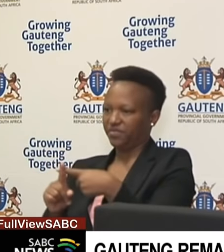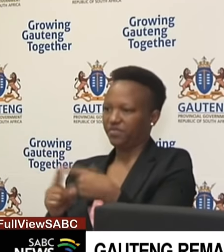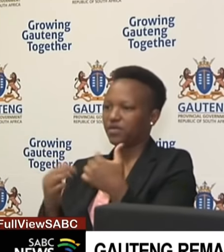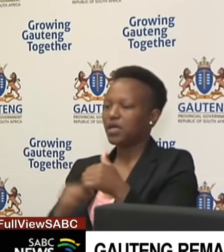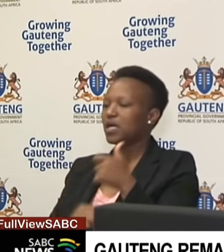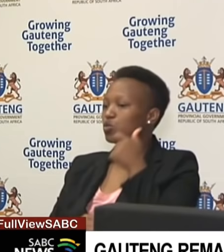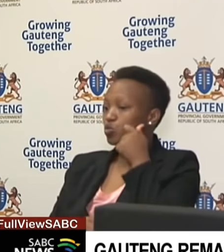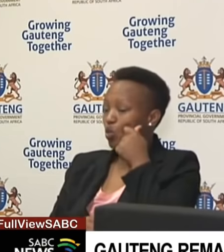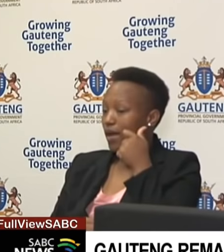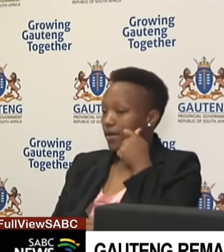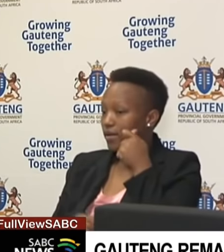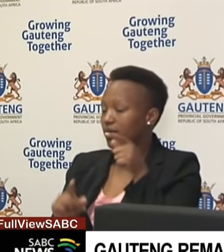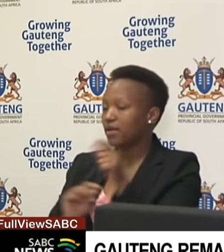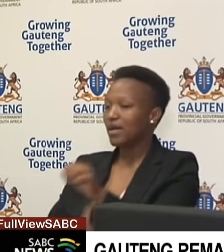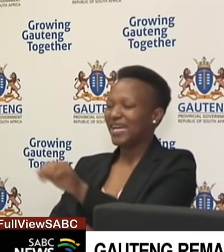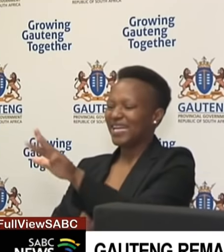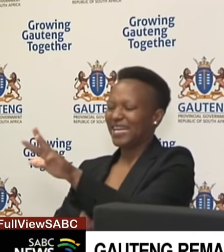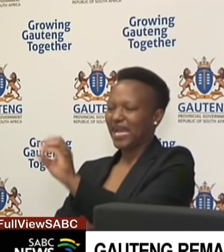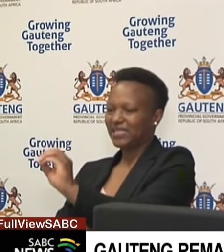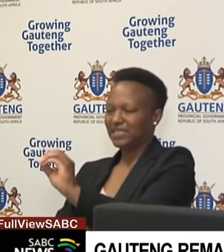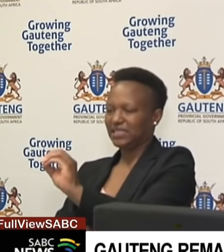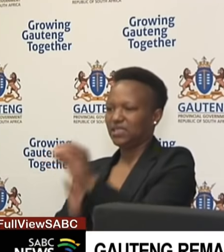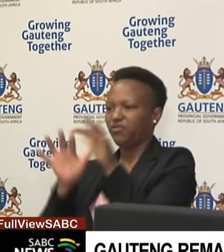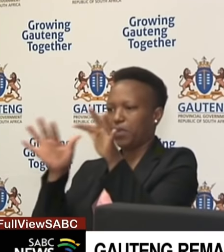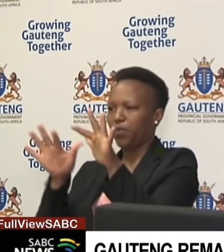Tshwane with 90 cases,